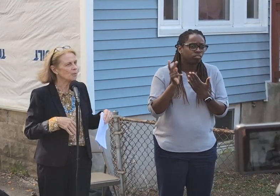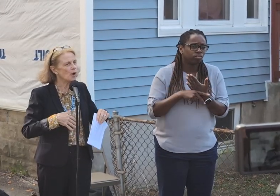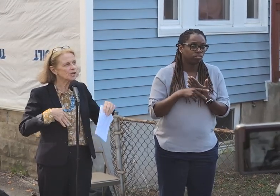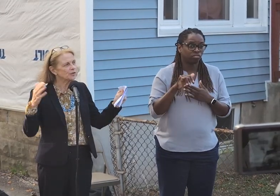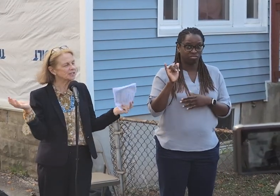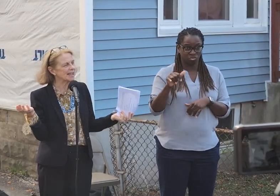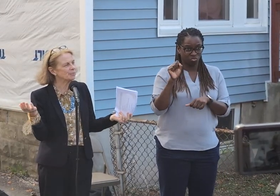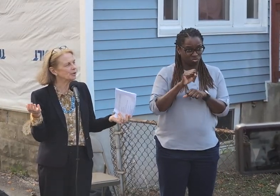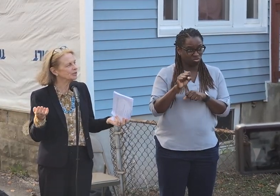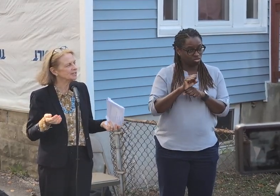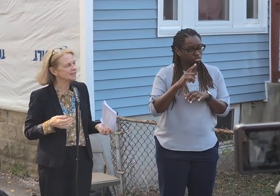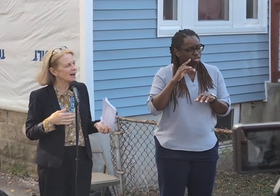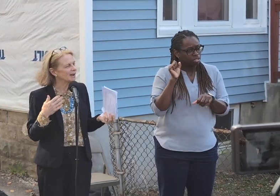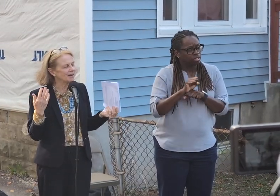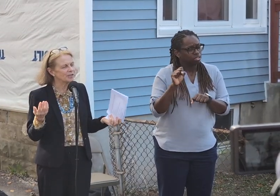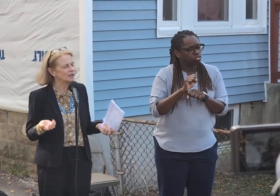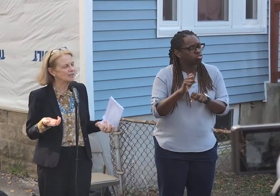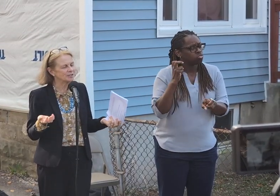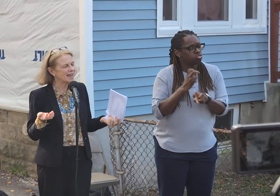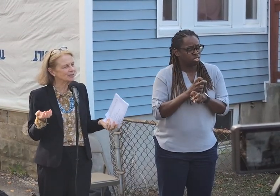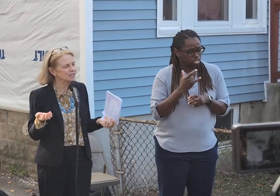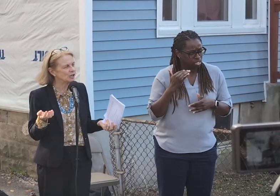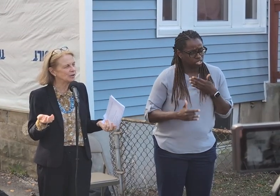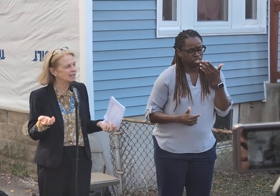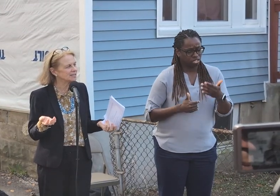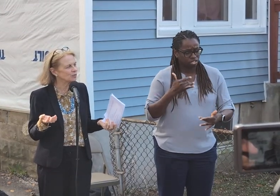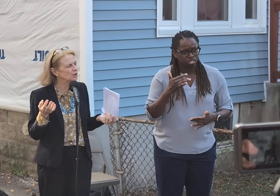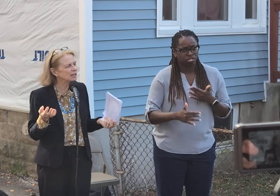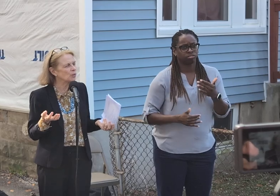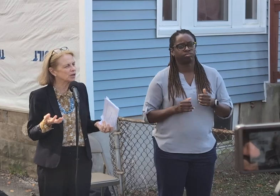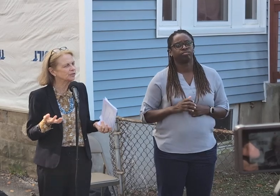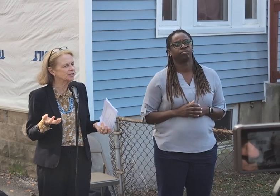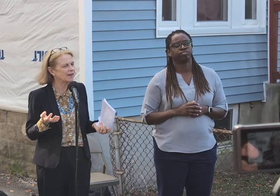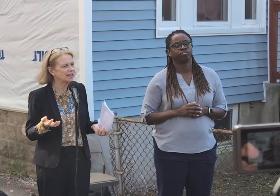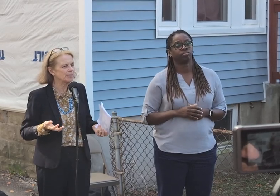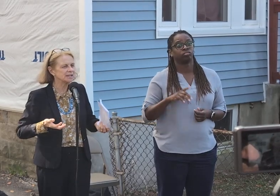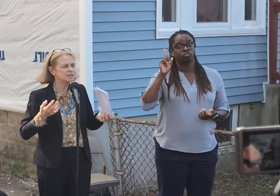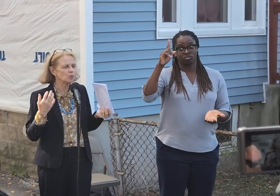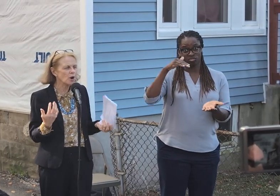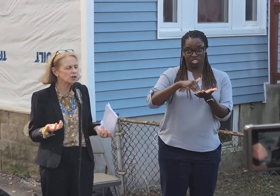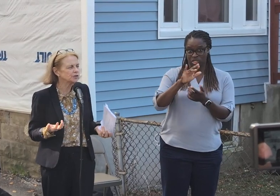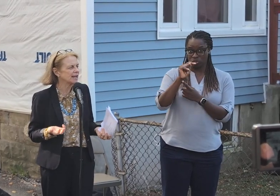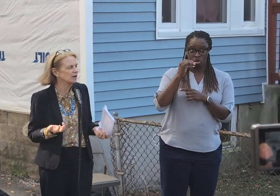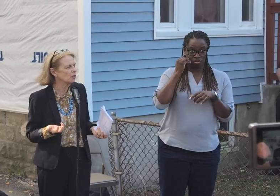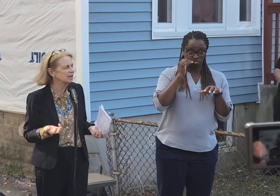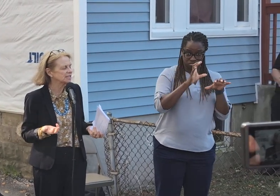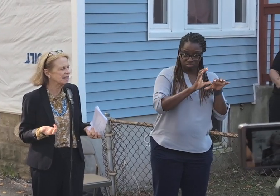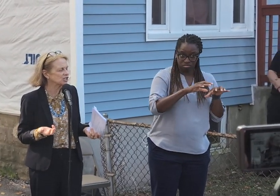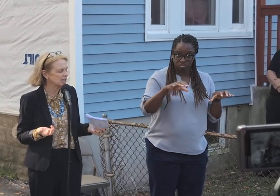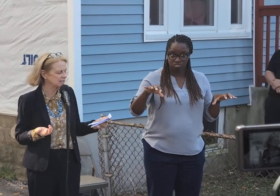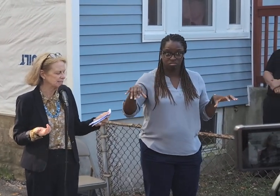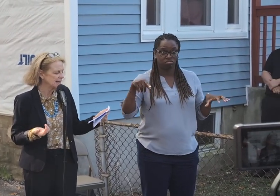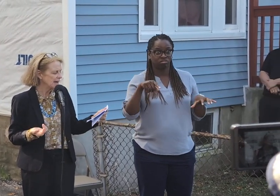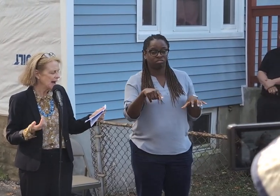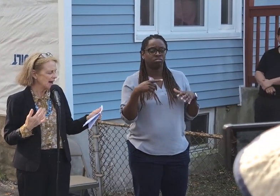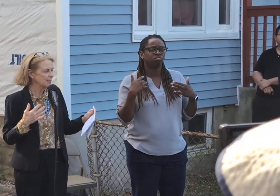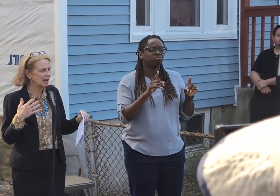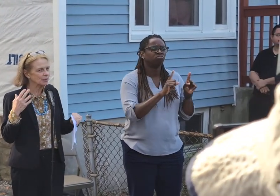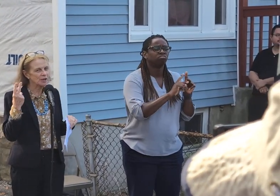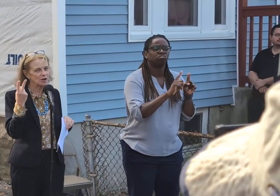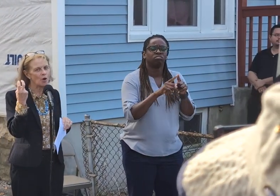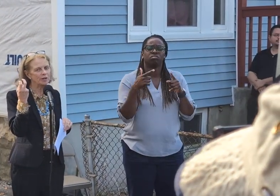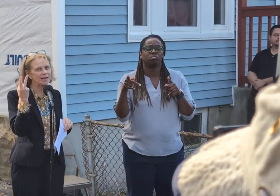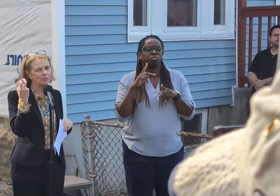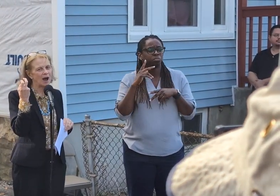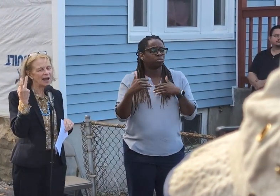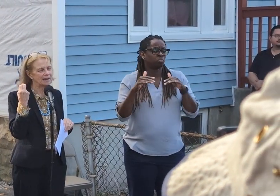There's wonderful examples in those 1,000 units, really wonderful developments and wonderful tenant organizations.